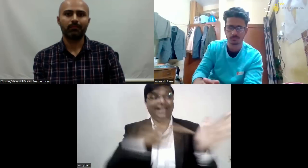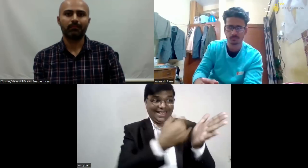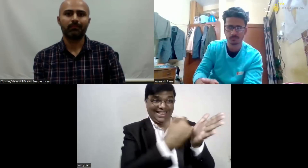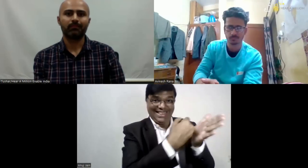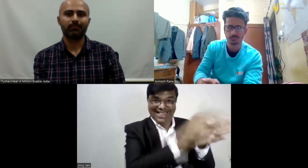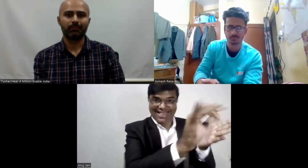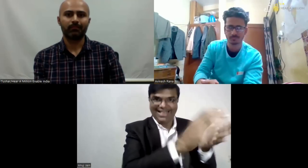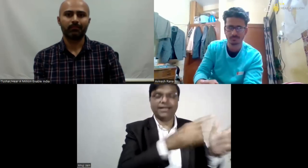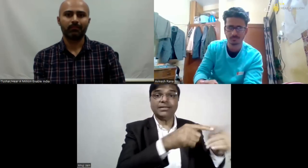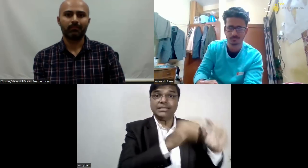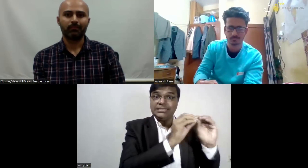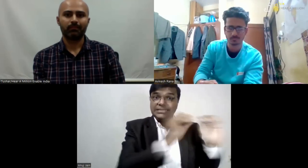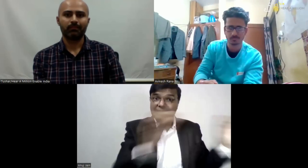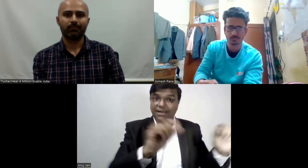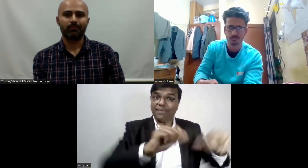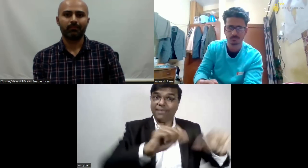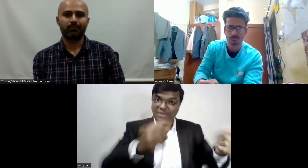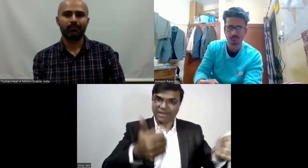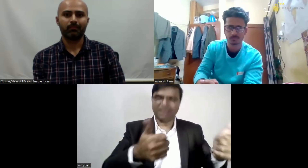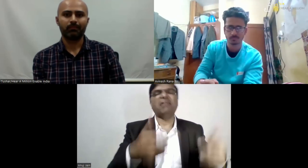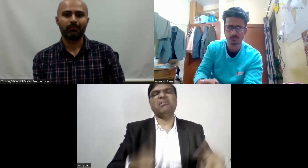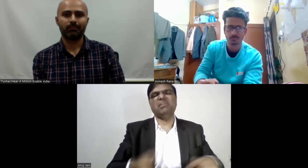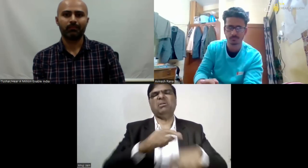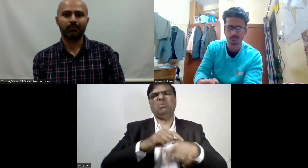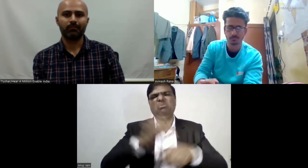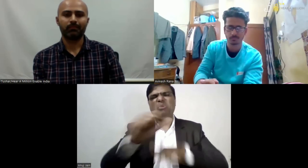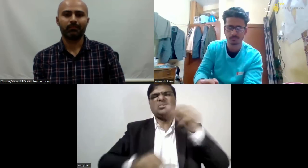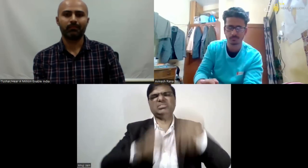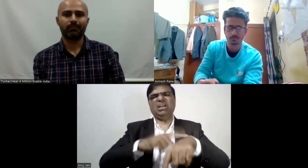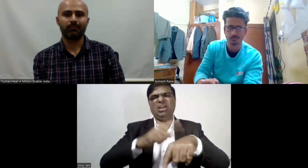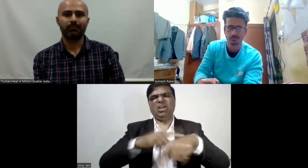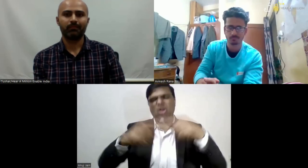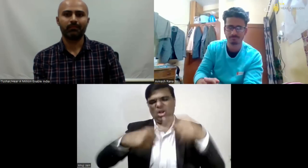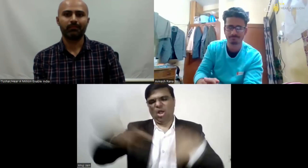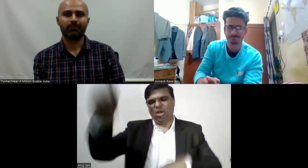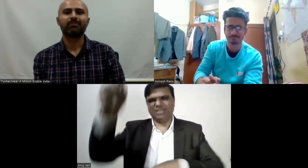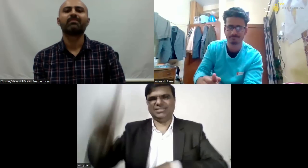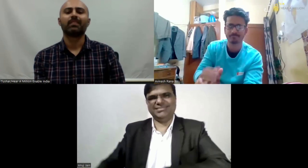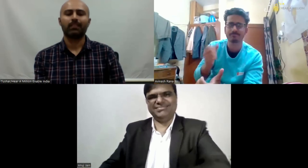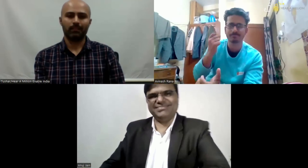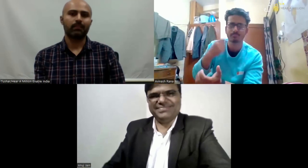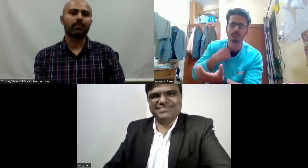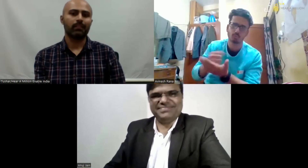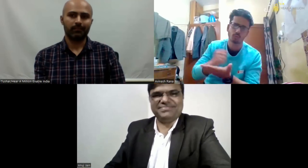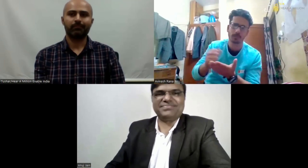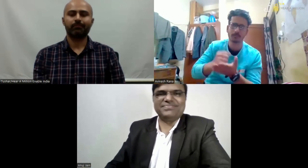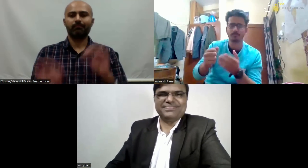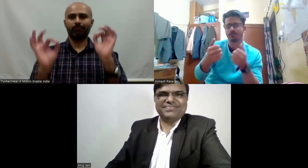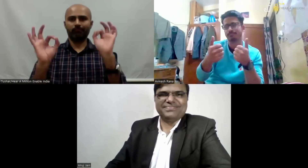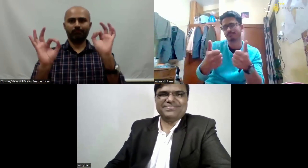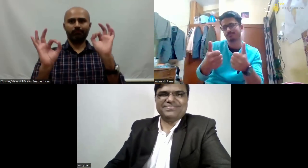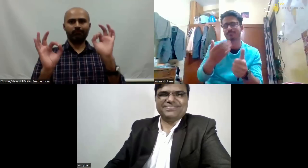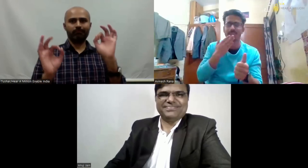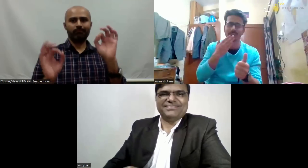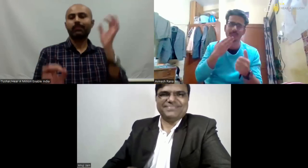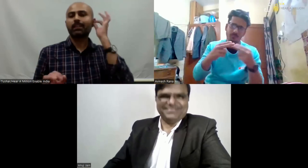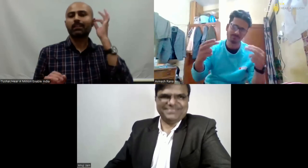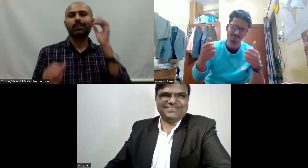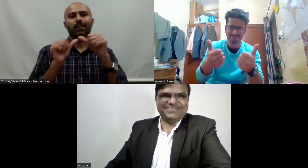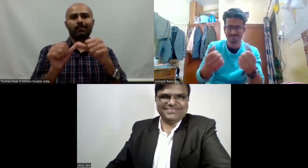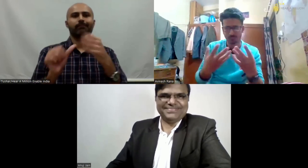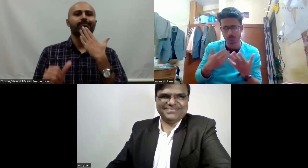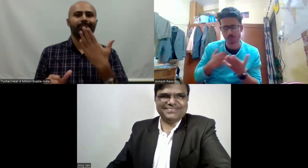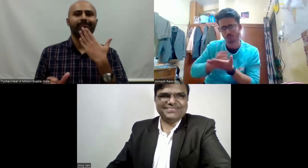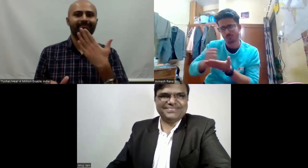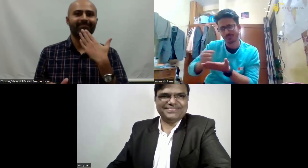implementing the court's order. But if after amendment of the MV Act, I think that will gonna take long